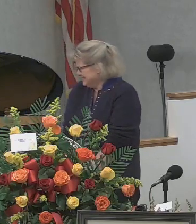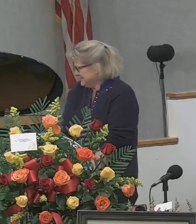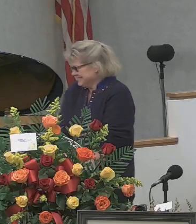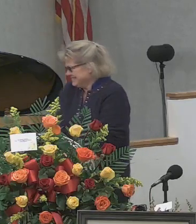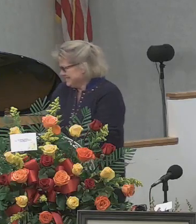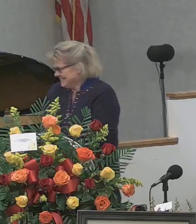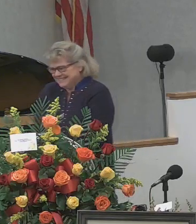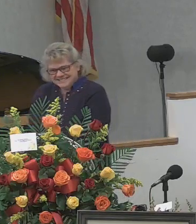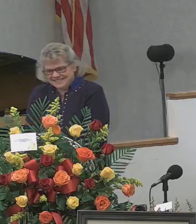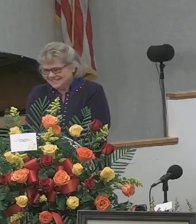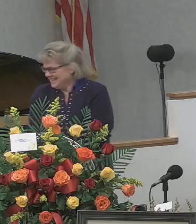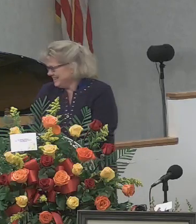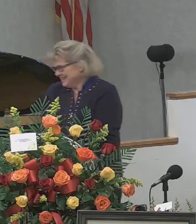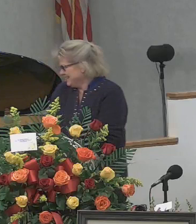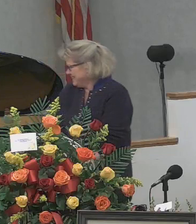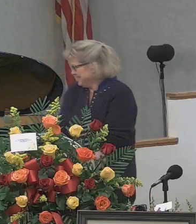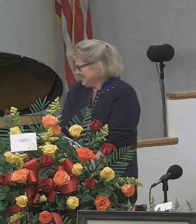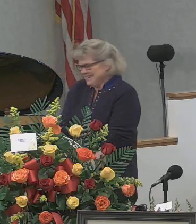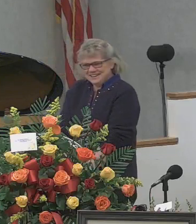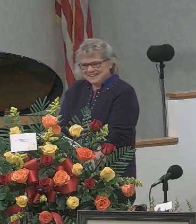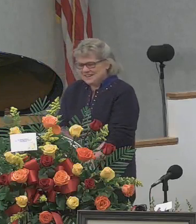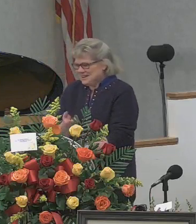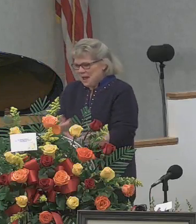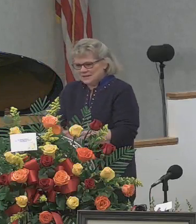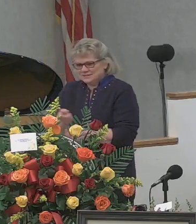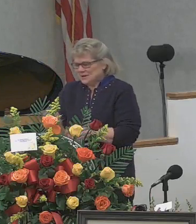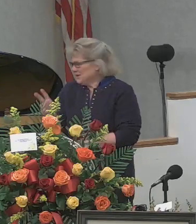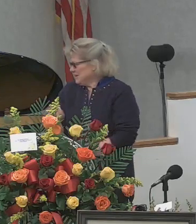So even about death, he had a joke, and